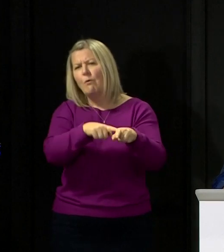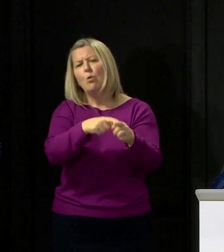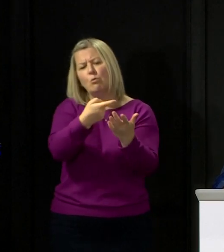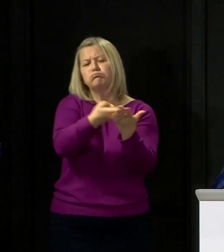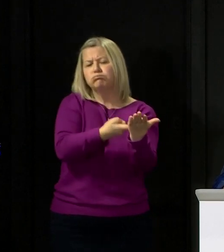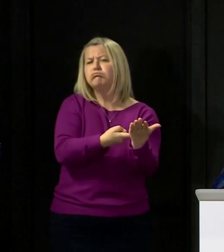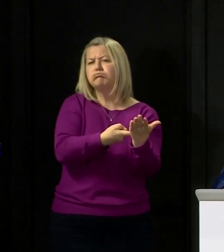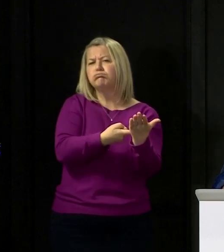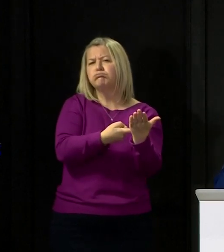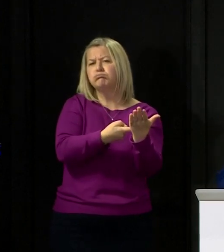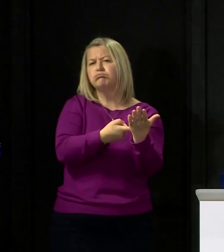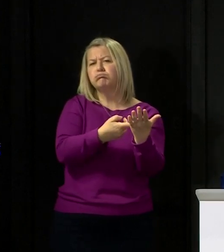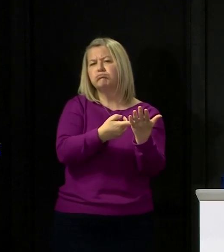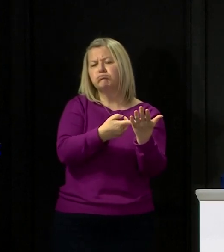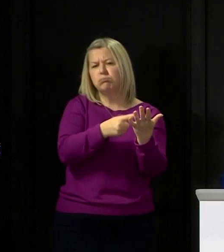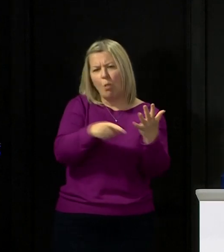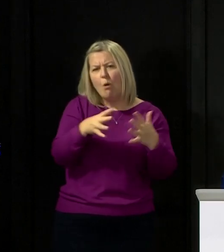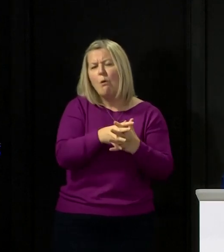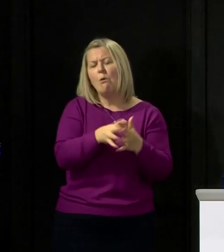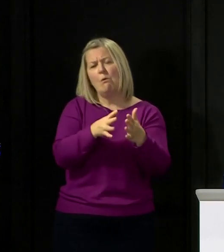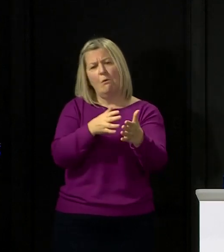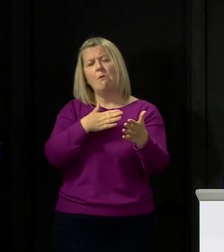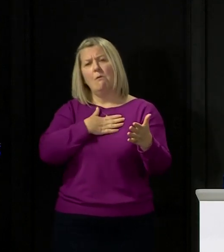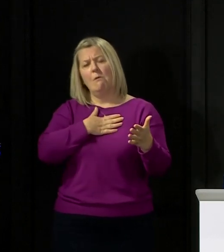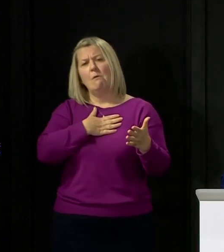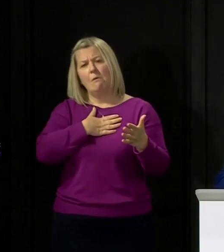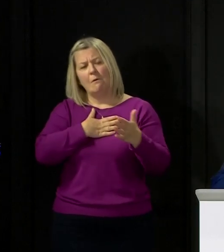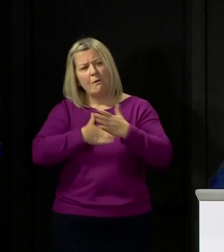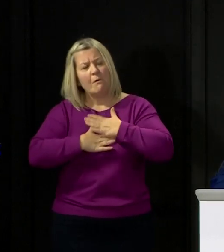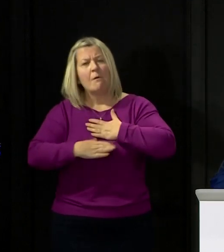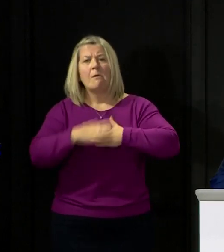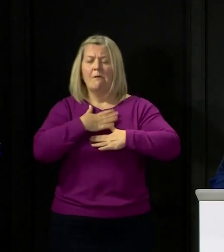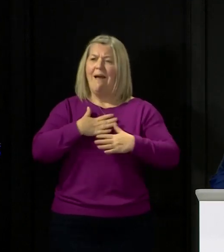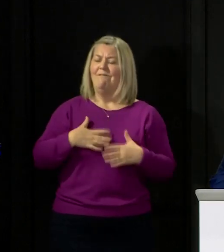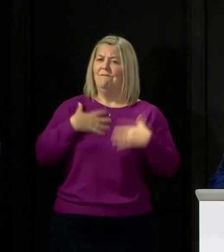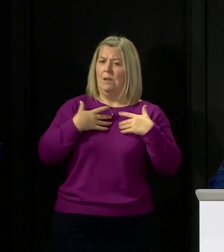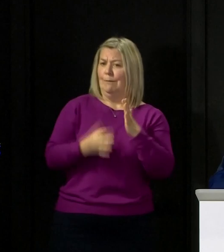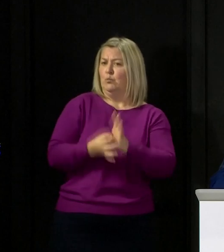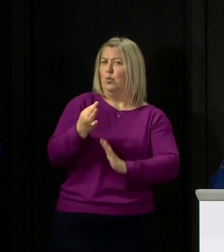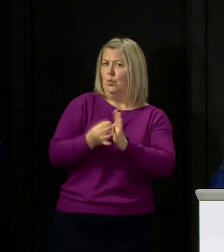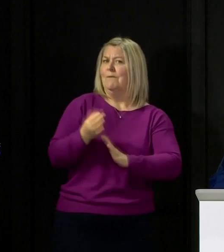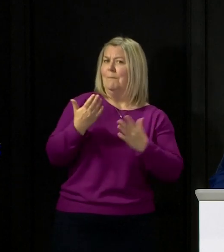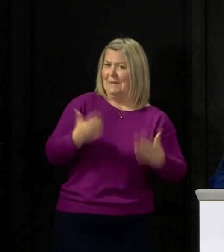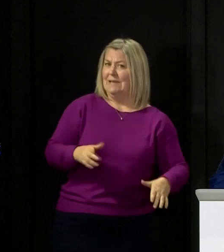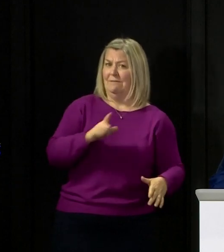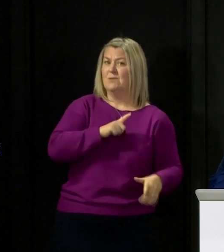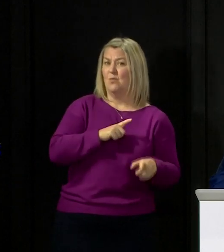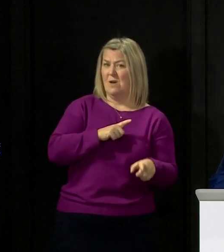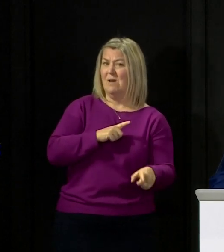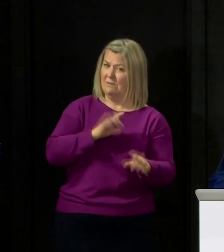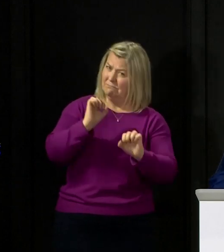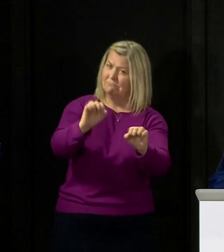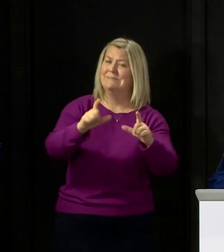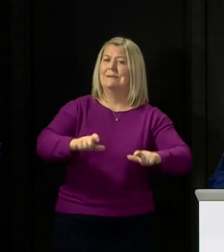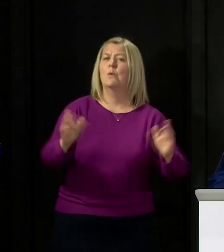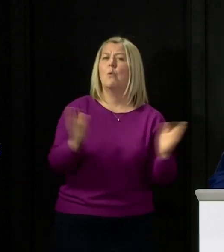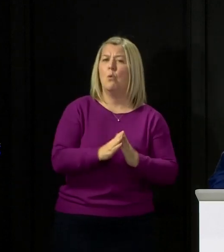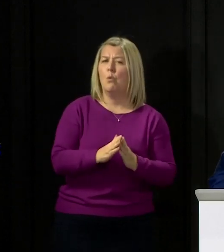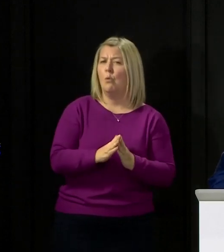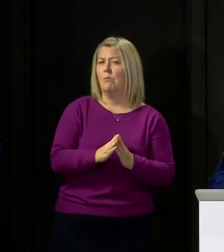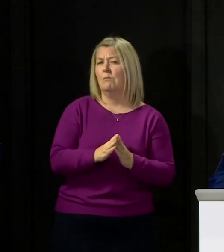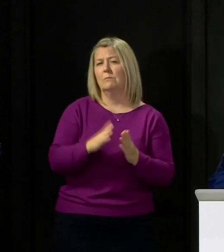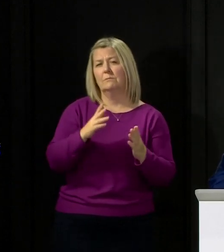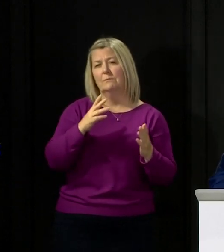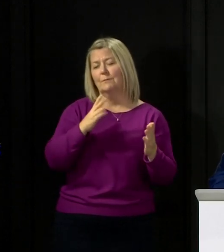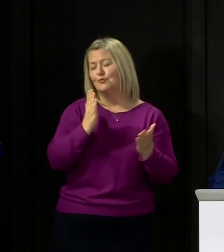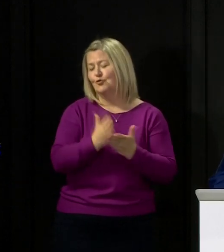It is that has meant that we have made the progress we've made. You keep hearing me say, and Gregor and